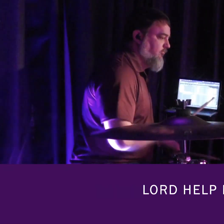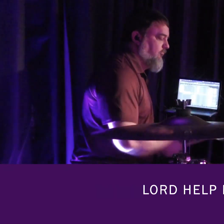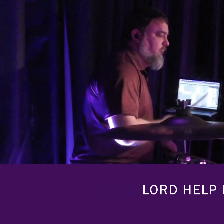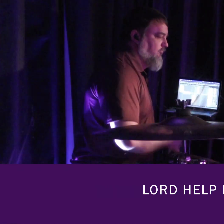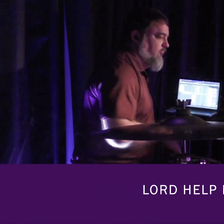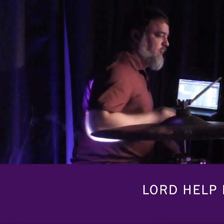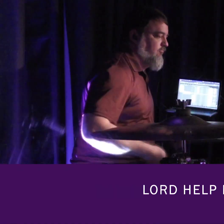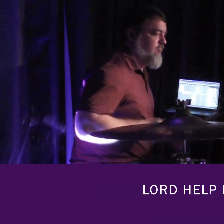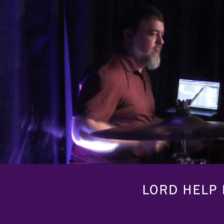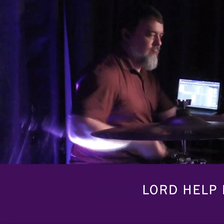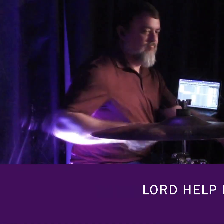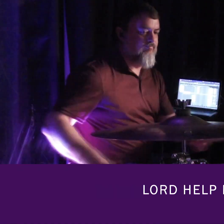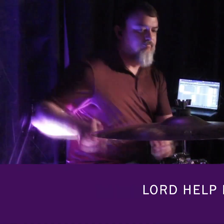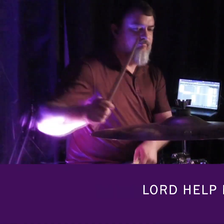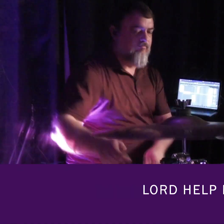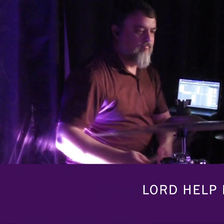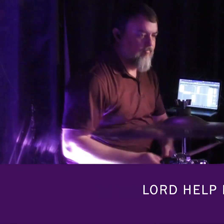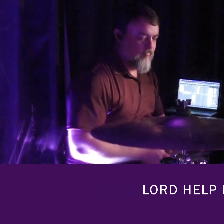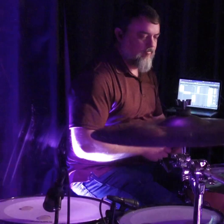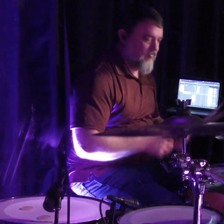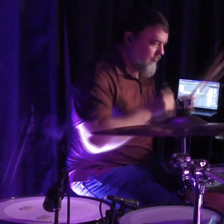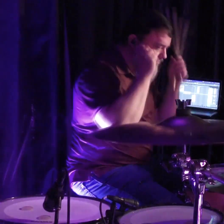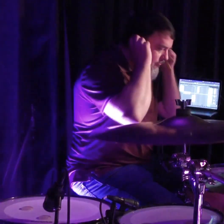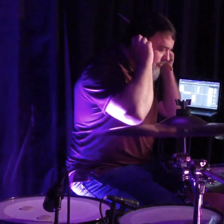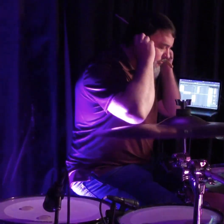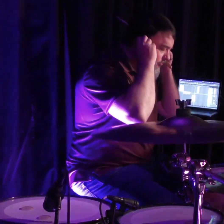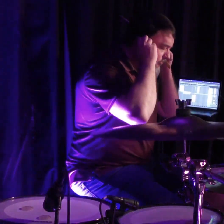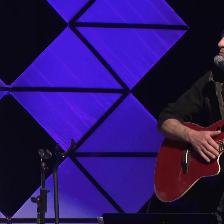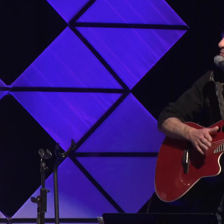be. Yeah.